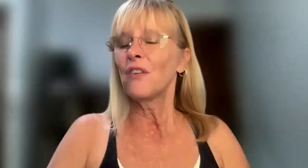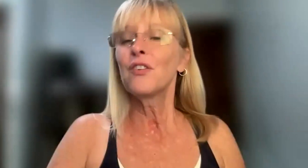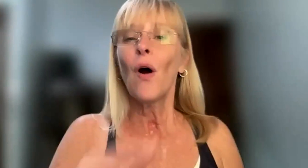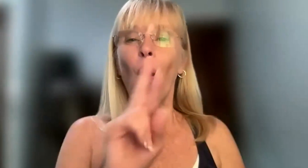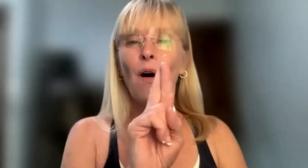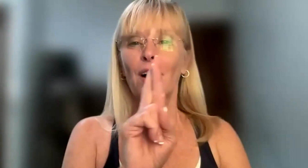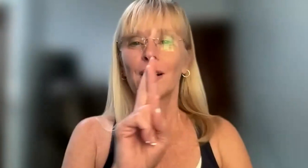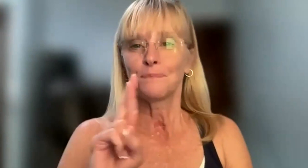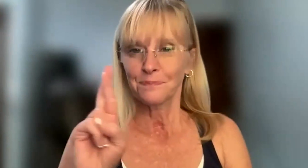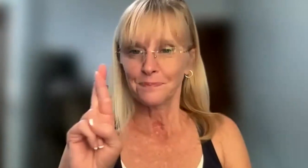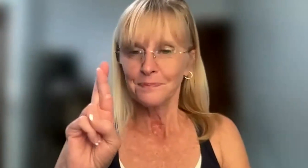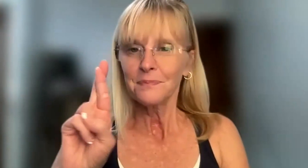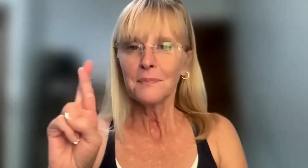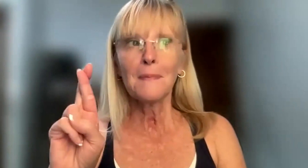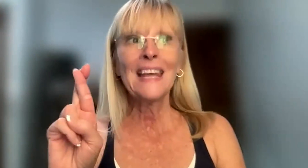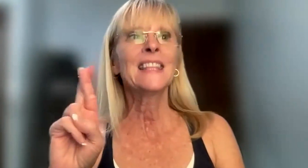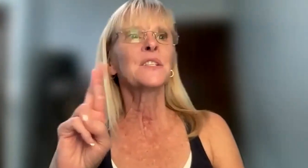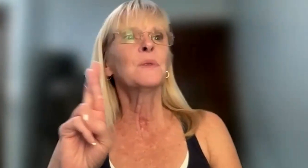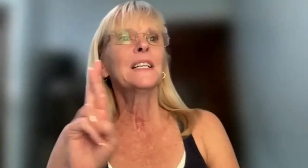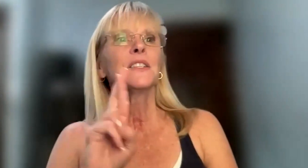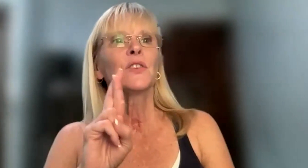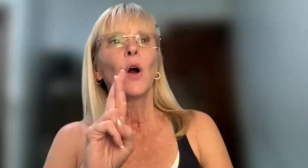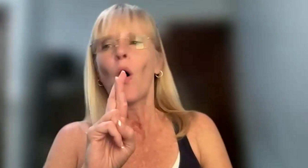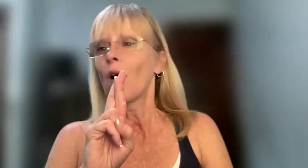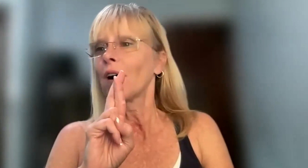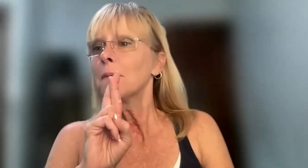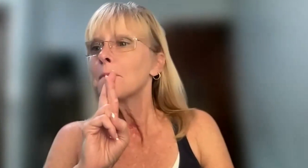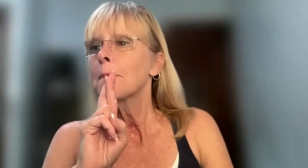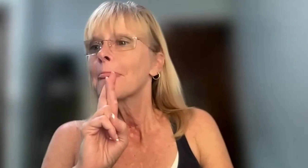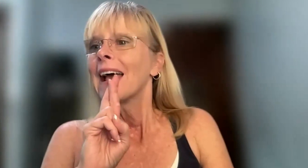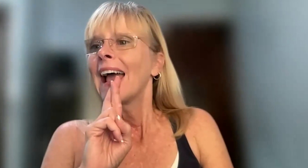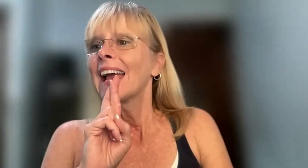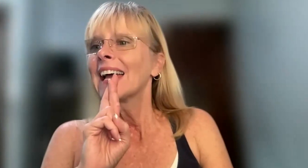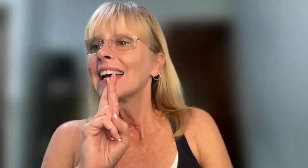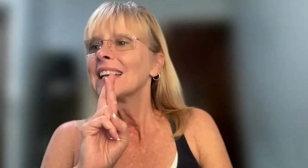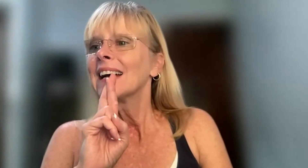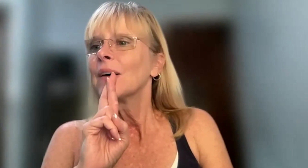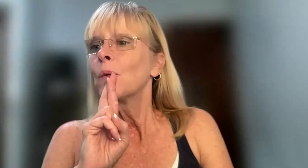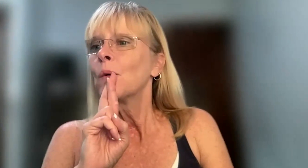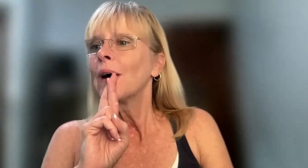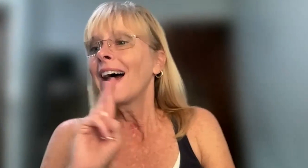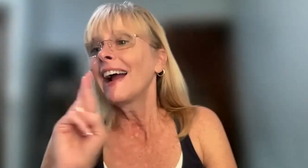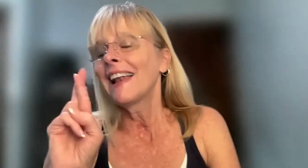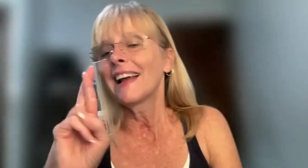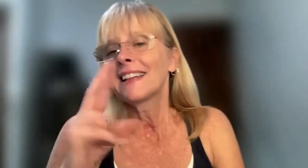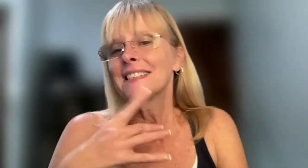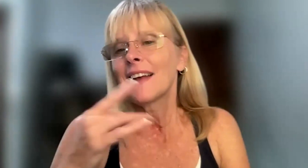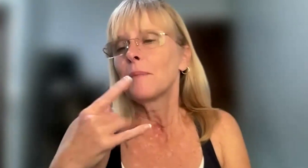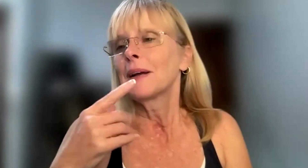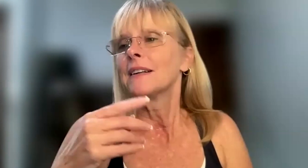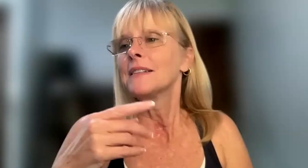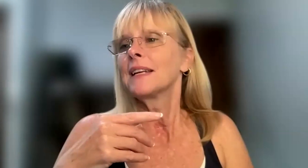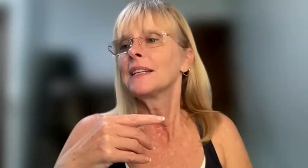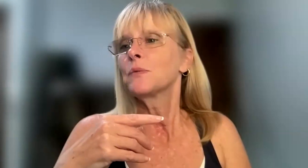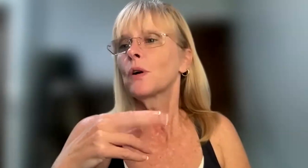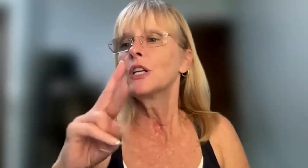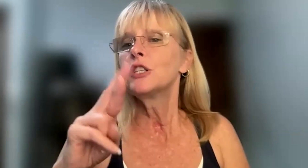for R. This one is for R. And I like this sign because we're gonna